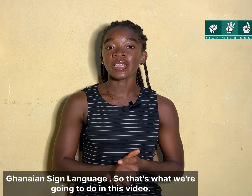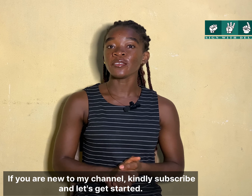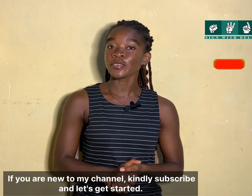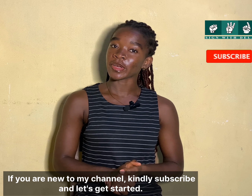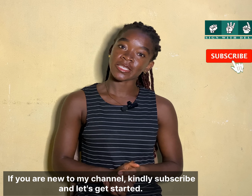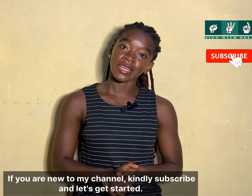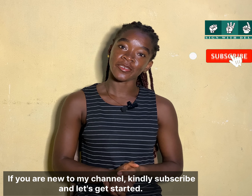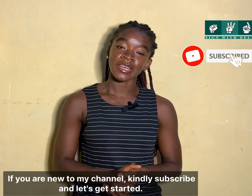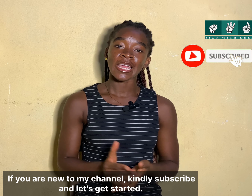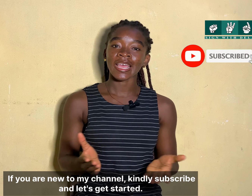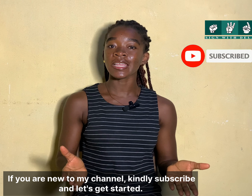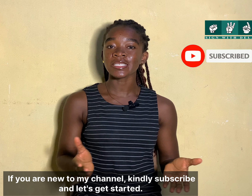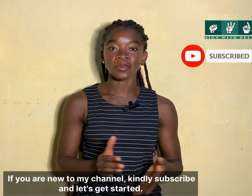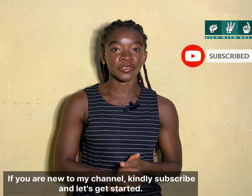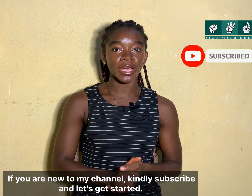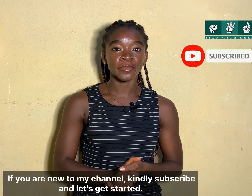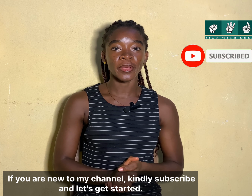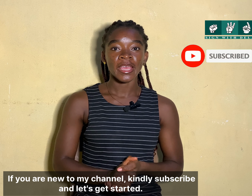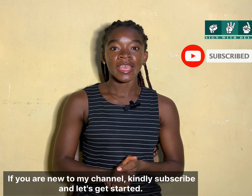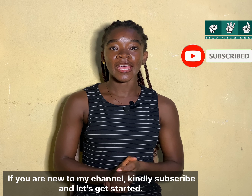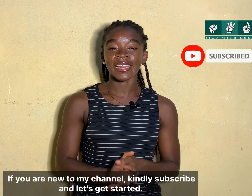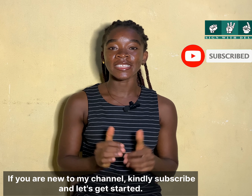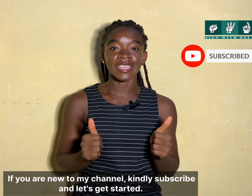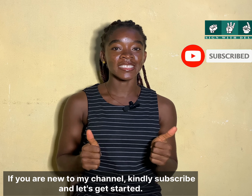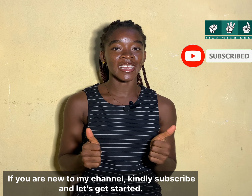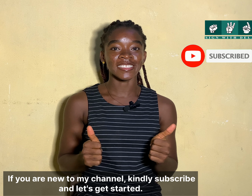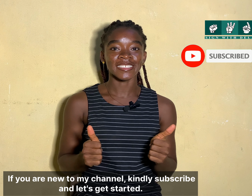If you are new to my channel can you subscribe and let's get started.